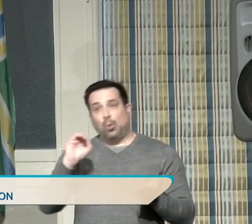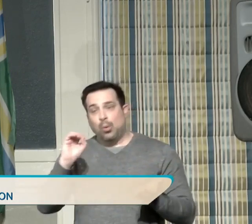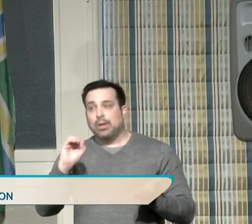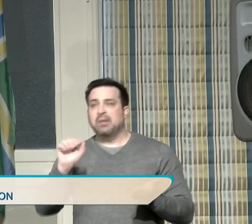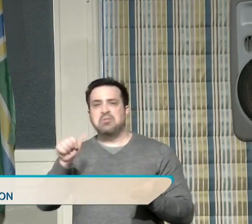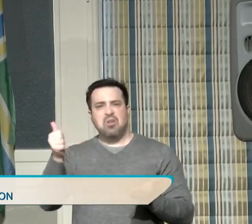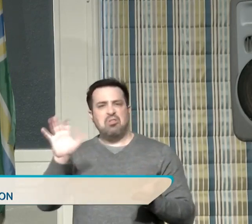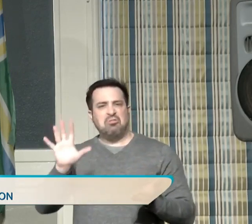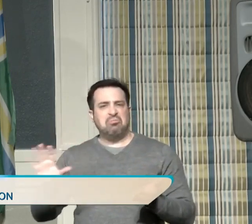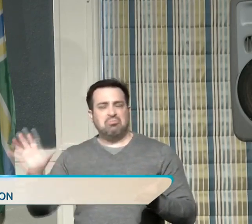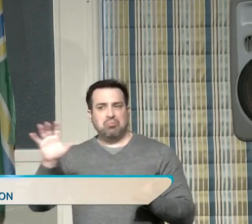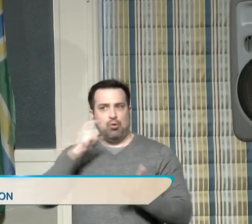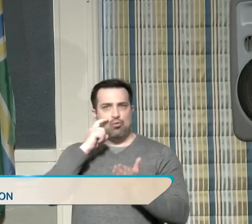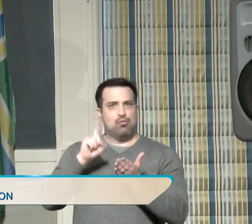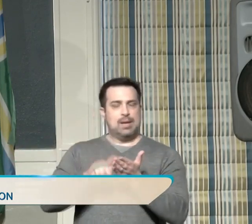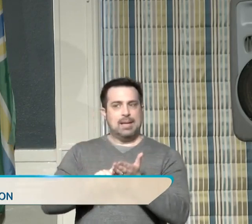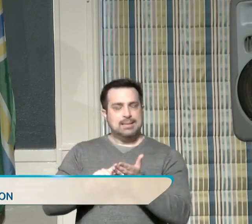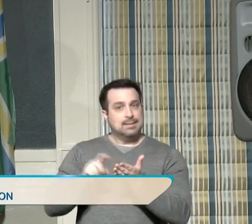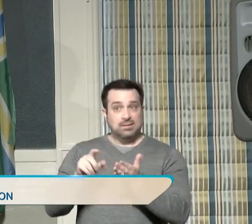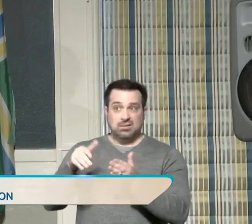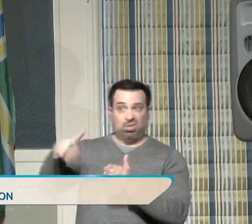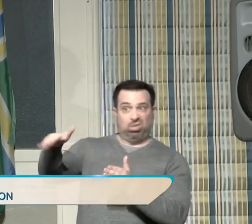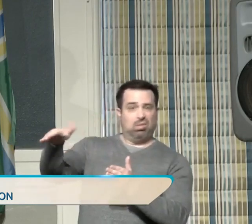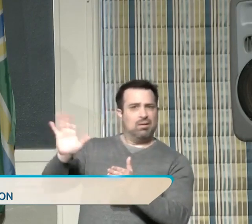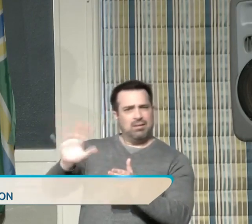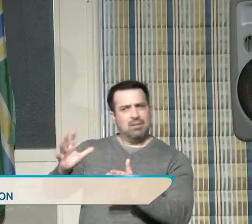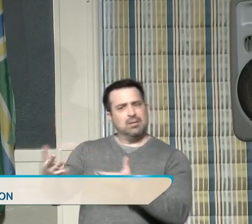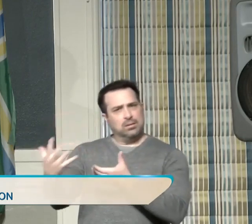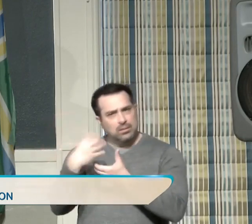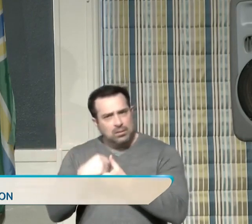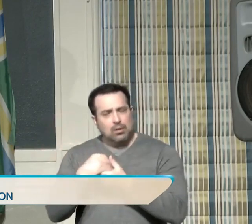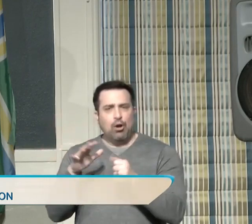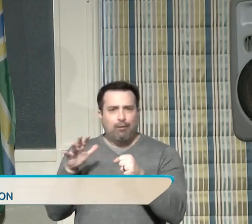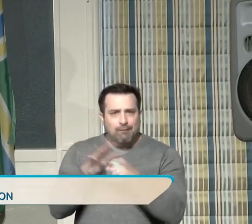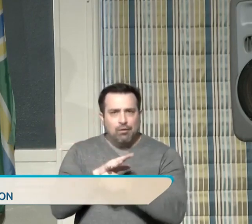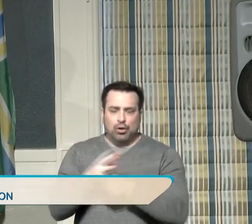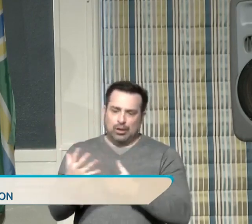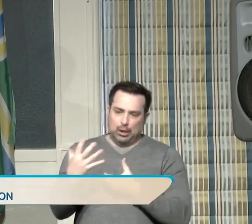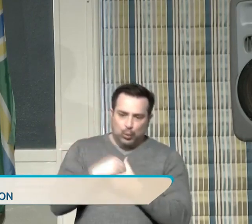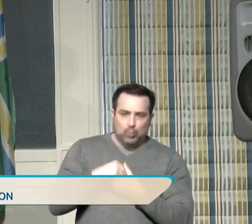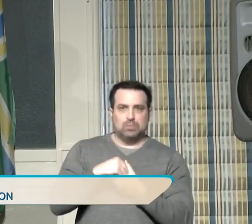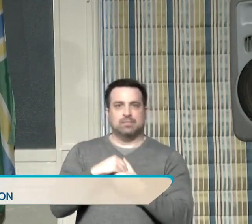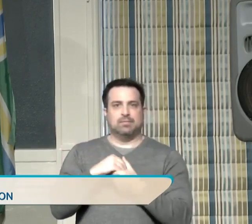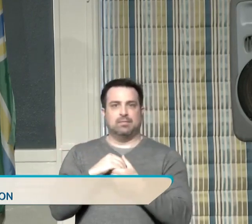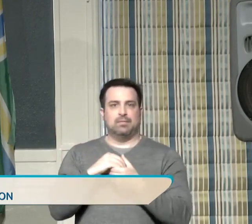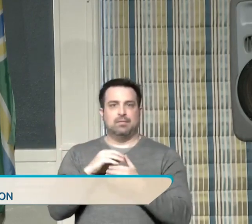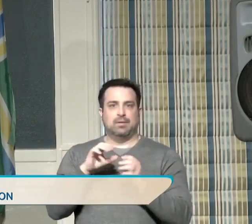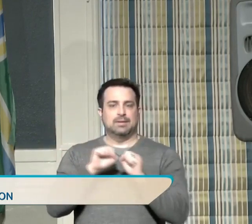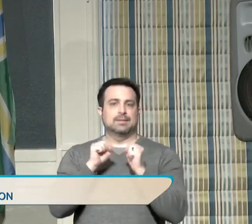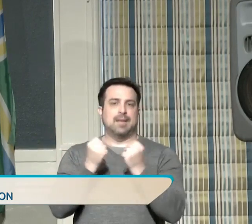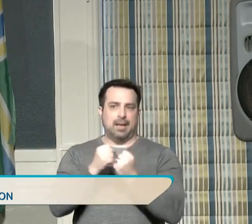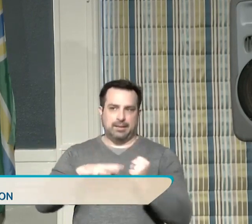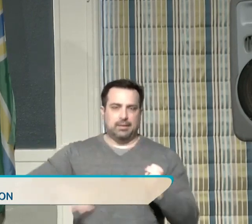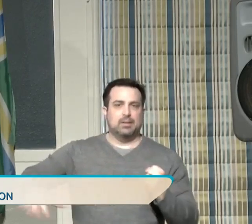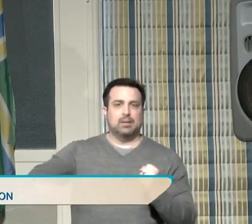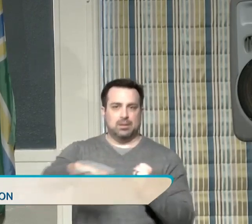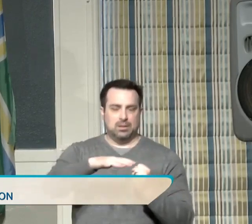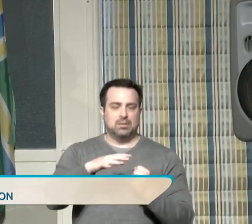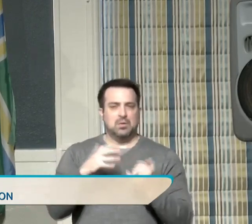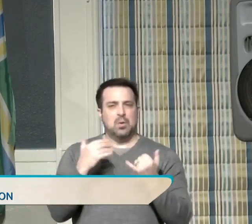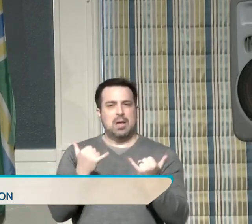have recognized this and are working towards having a fully inclusive society. So Let's talk about